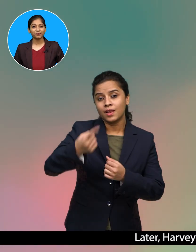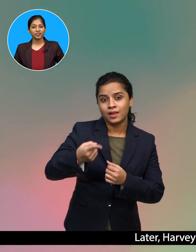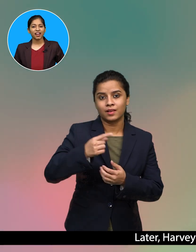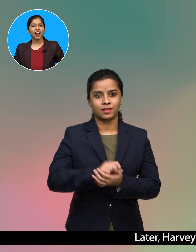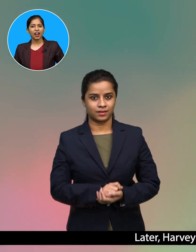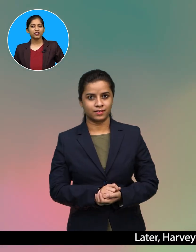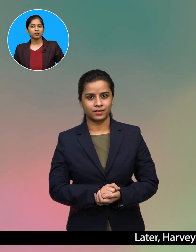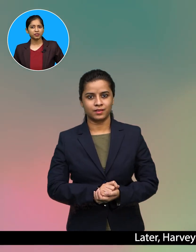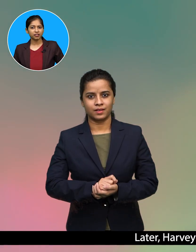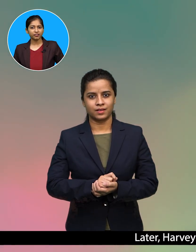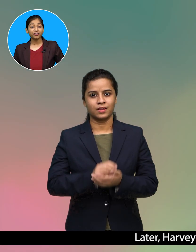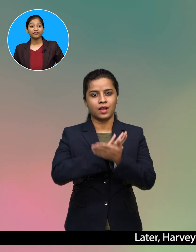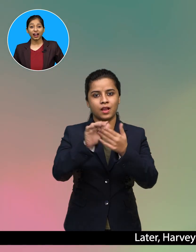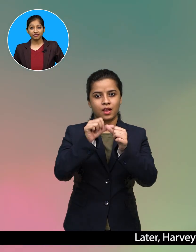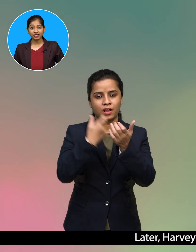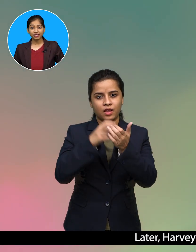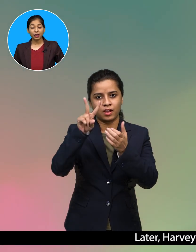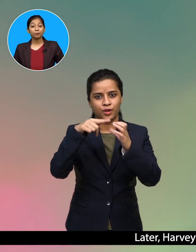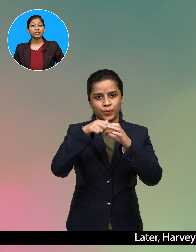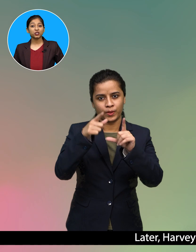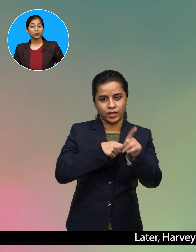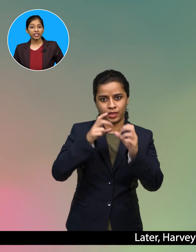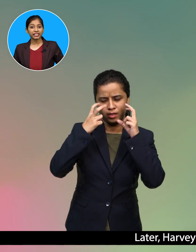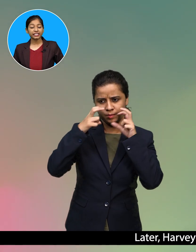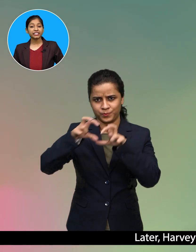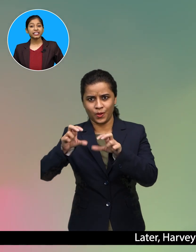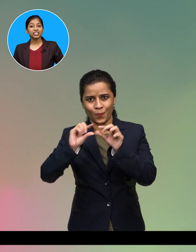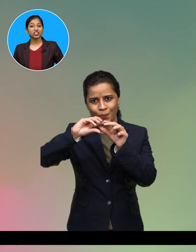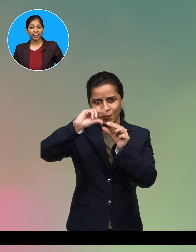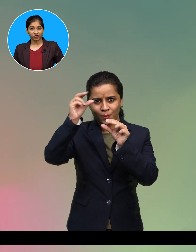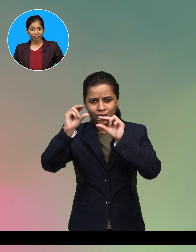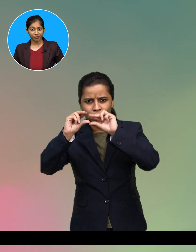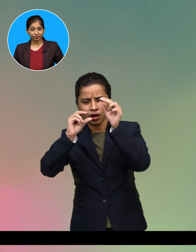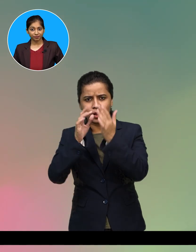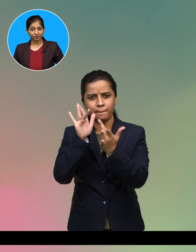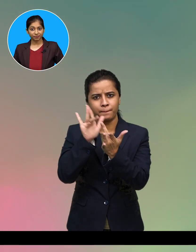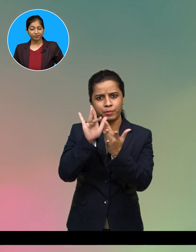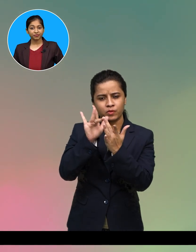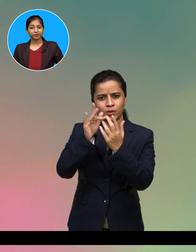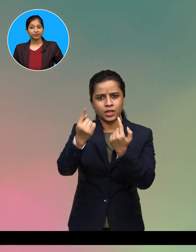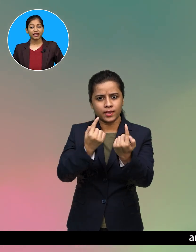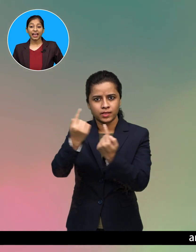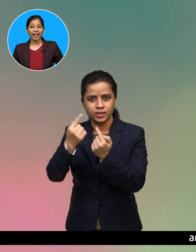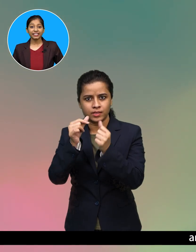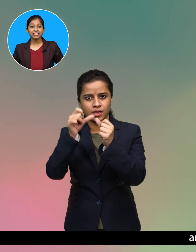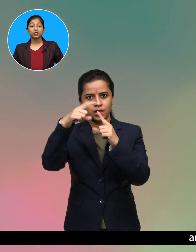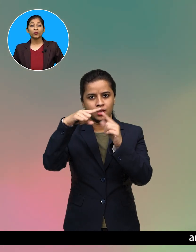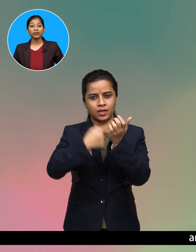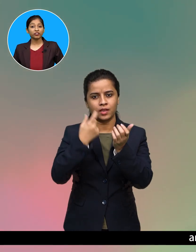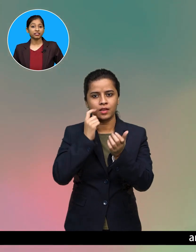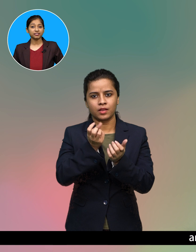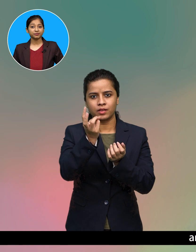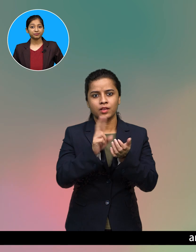Later, Harvey observed valves between each atrium and